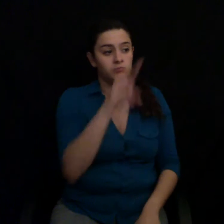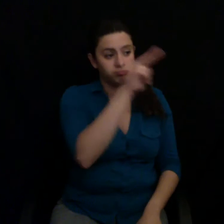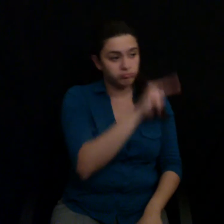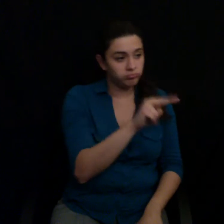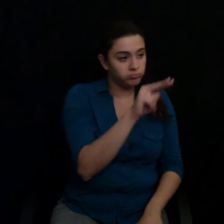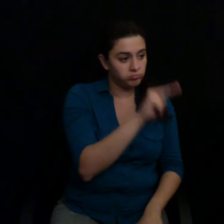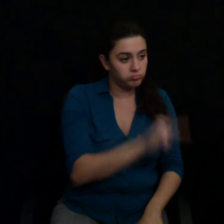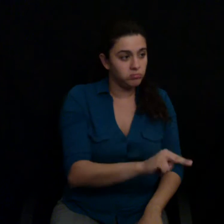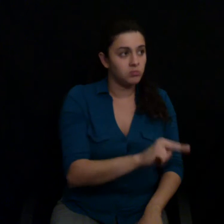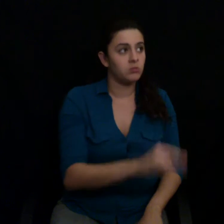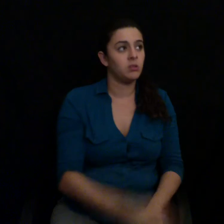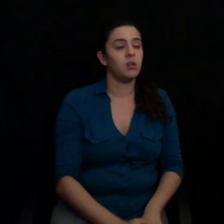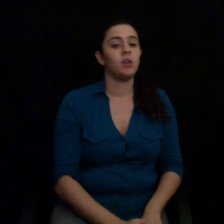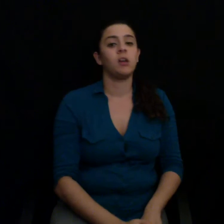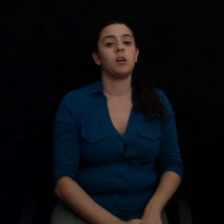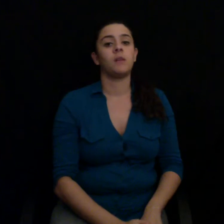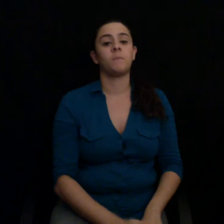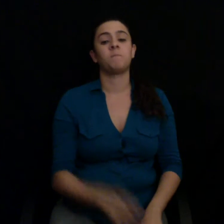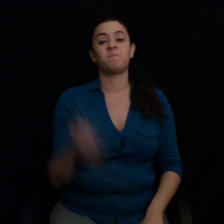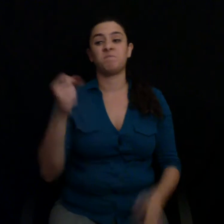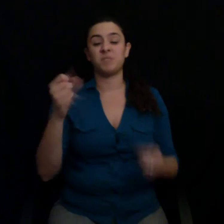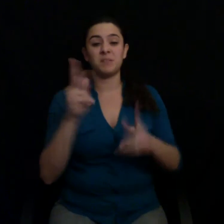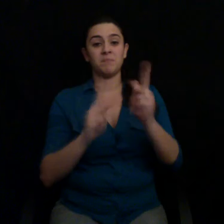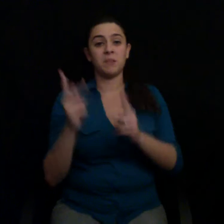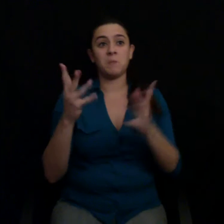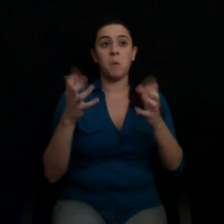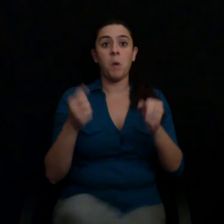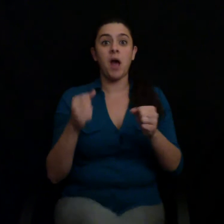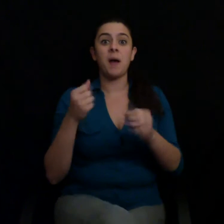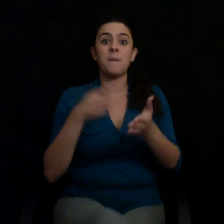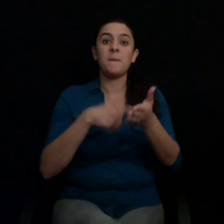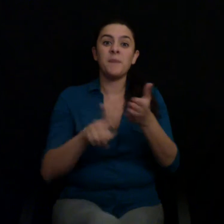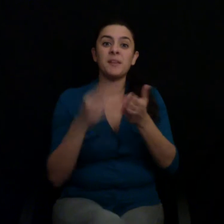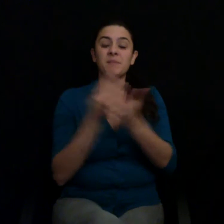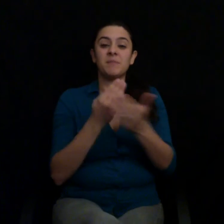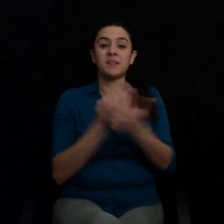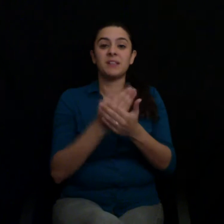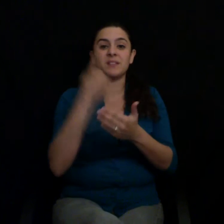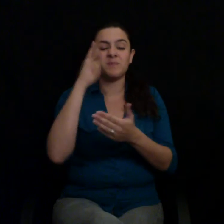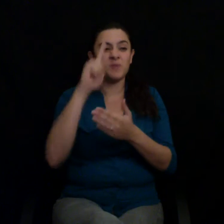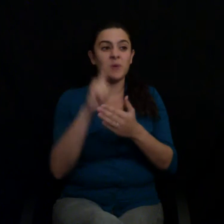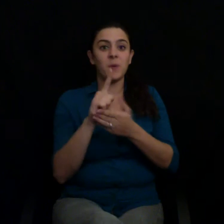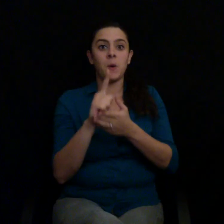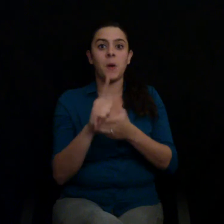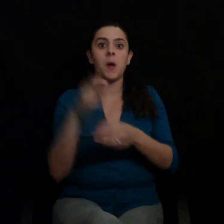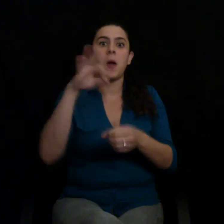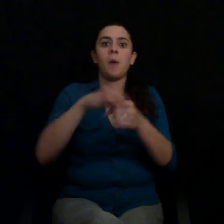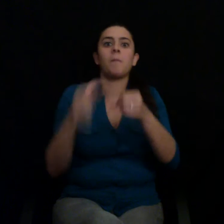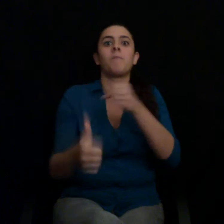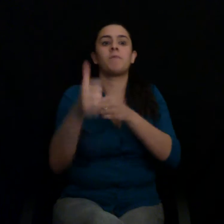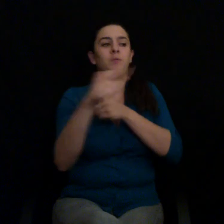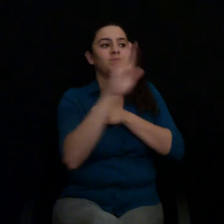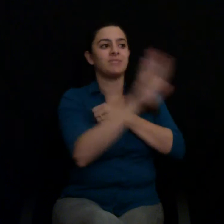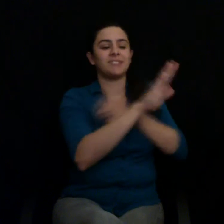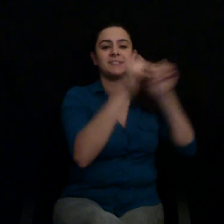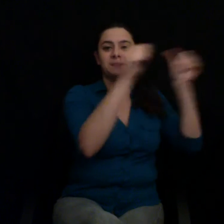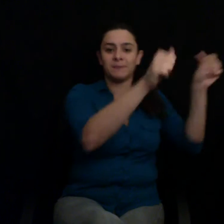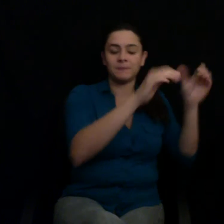to super upvote it, so to speak, with a gilding. So I think it's worth checking out, and we've included it in this episode's show notes as well. And